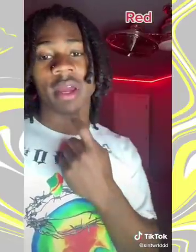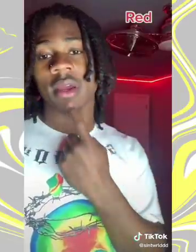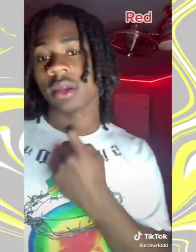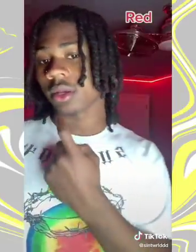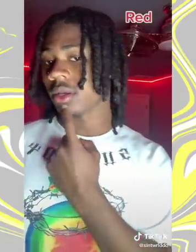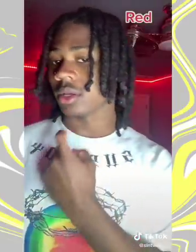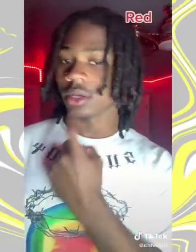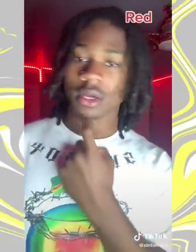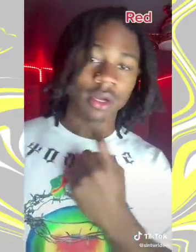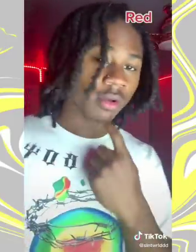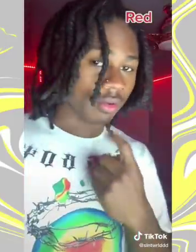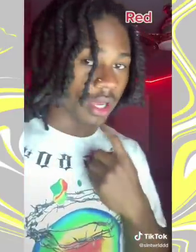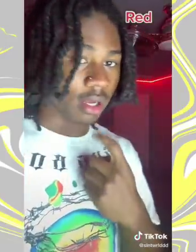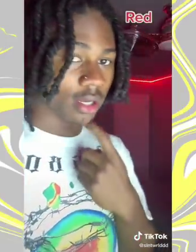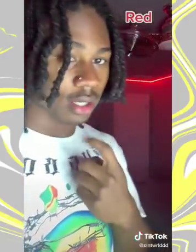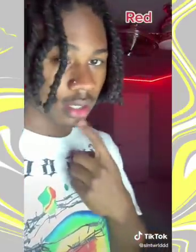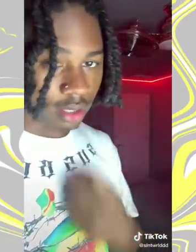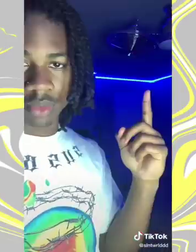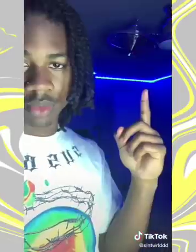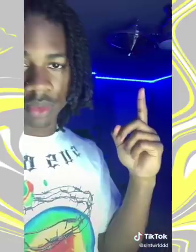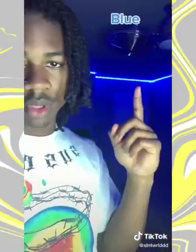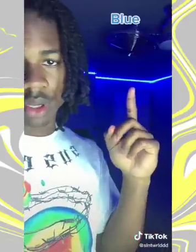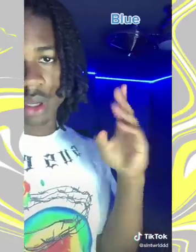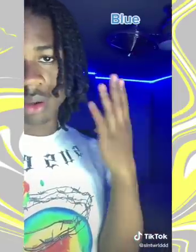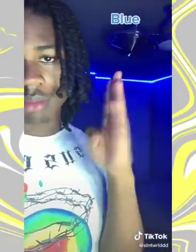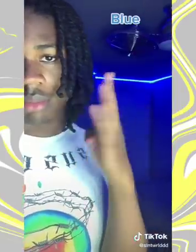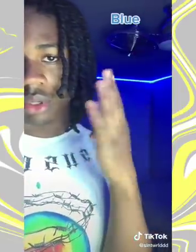Red, red. Blue,